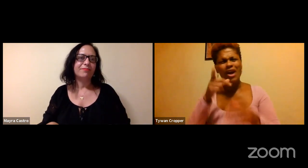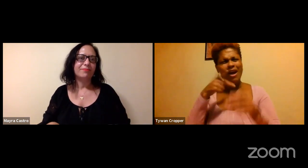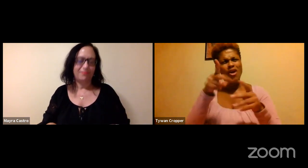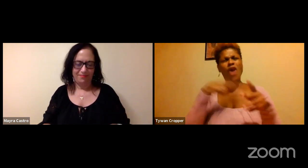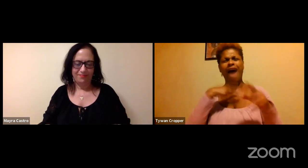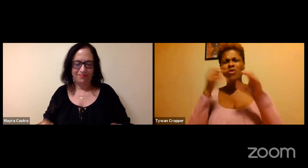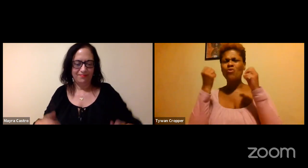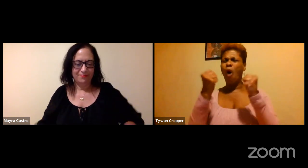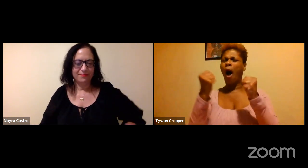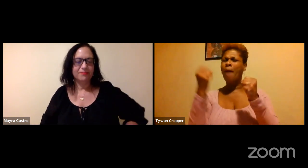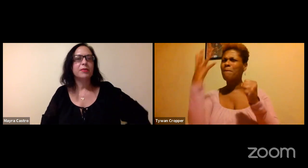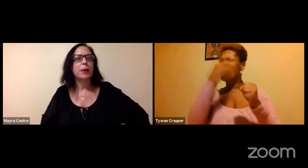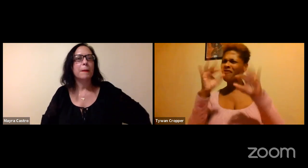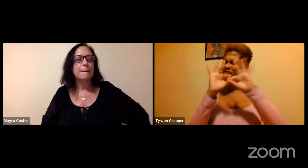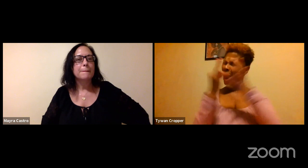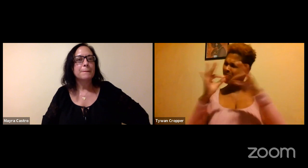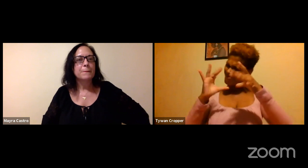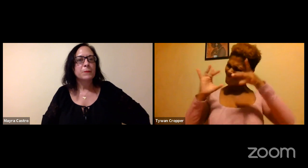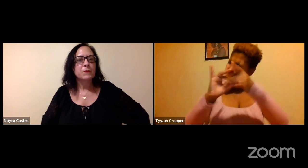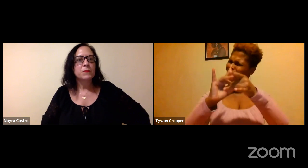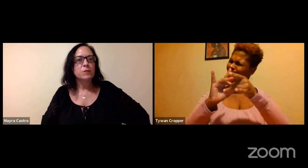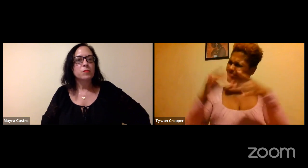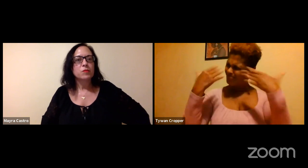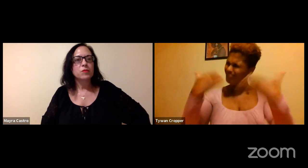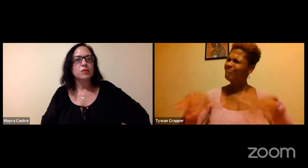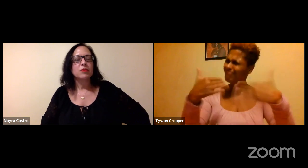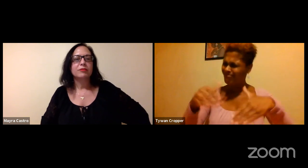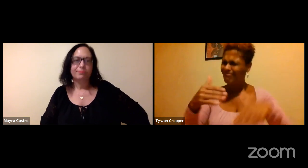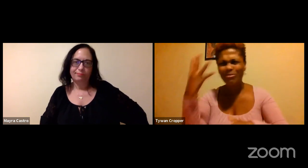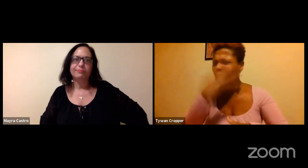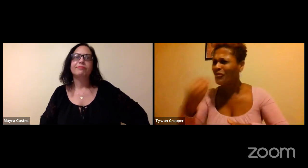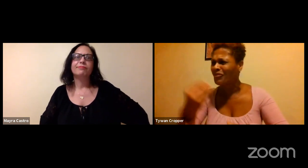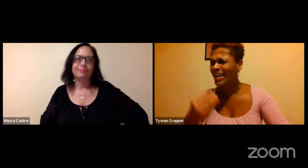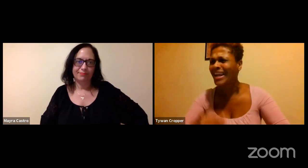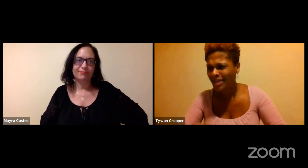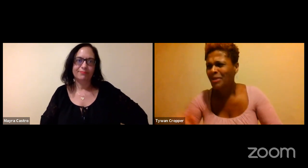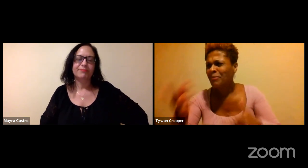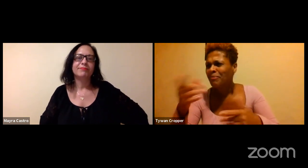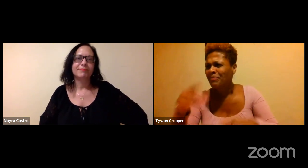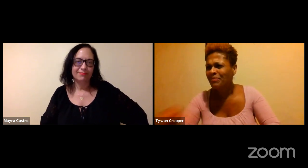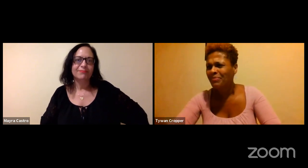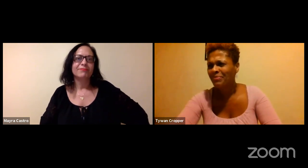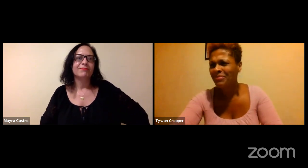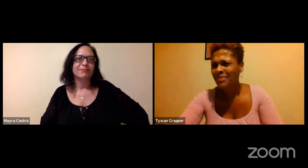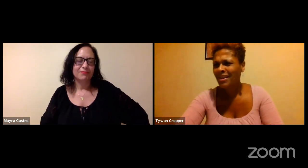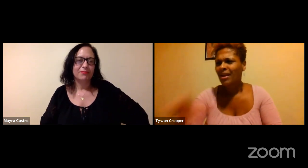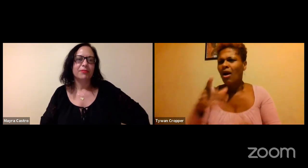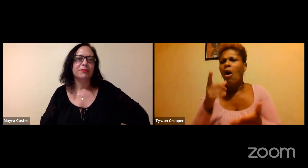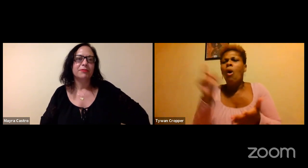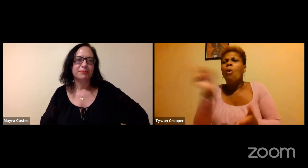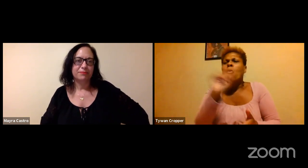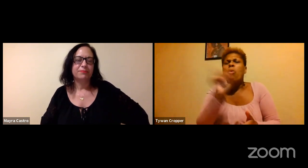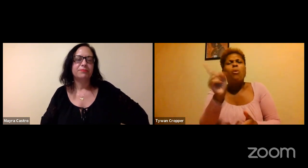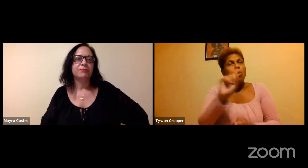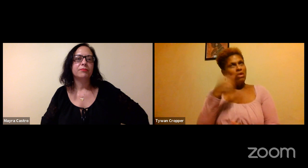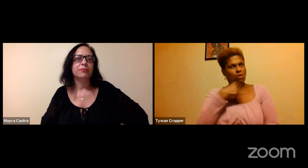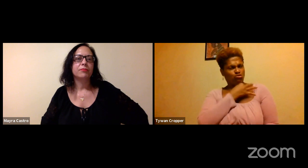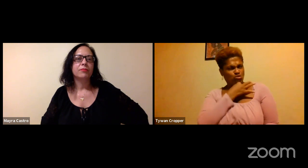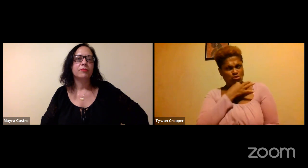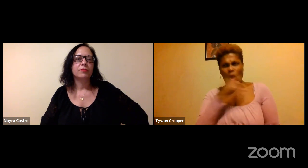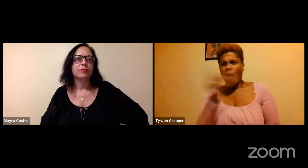have a very fruitful life in America. You have a strong family connection. Wow.